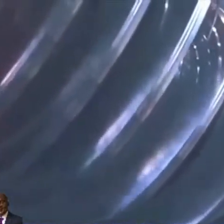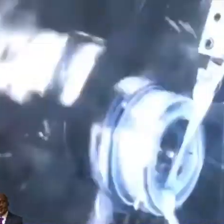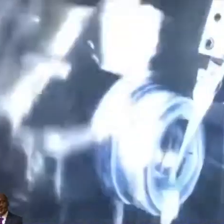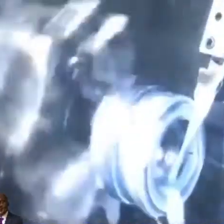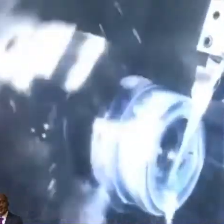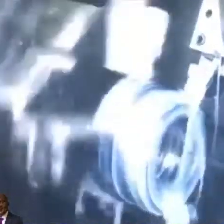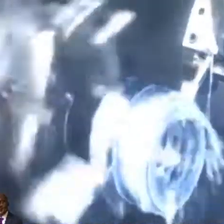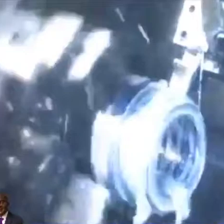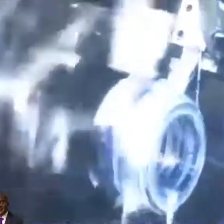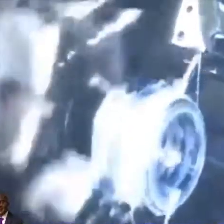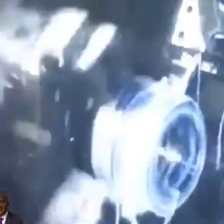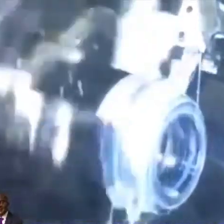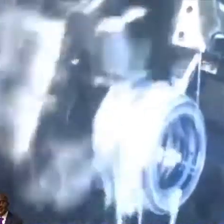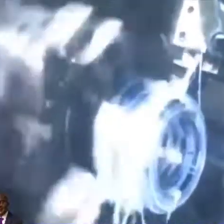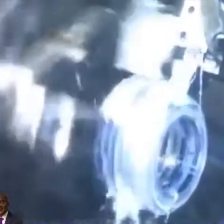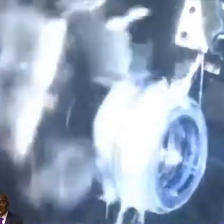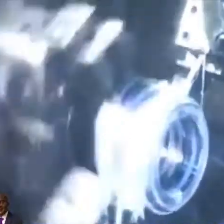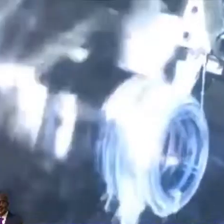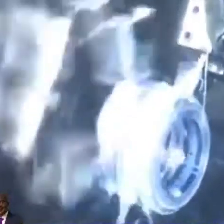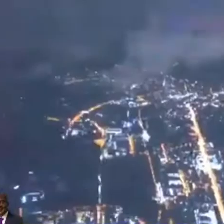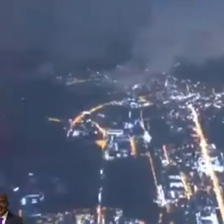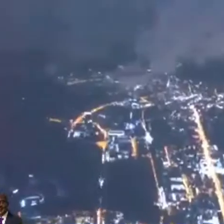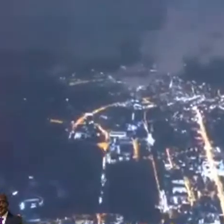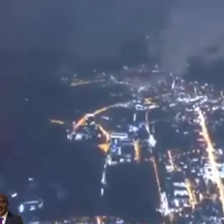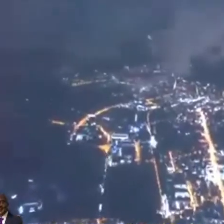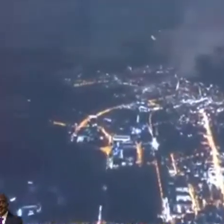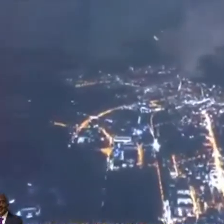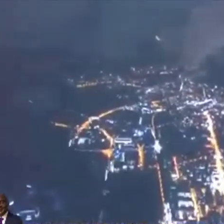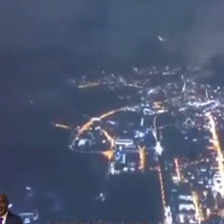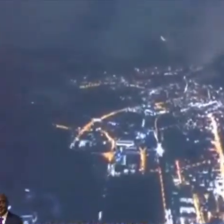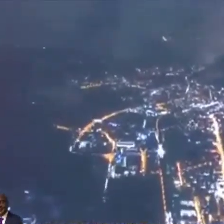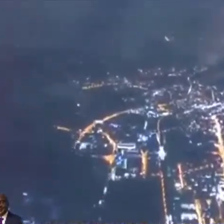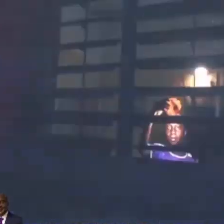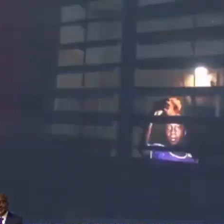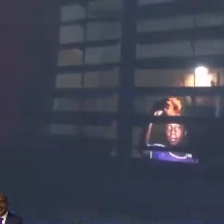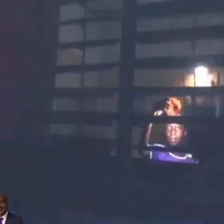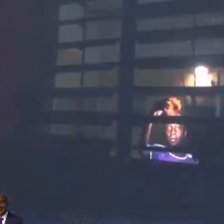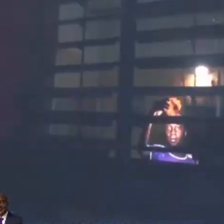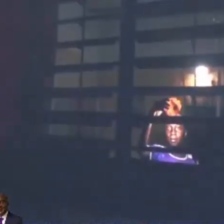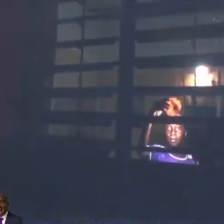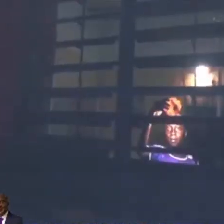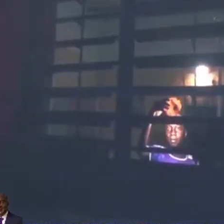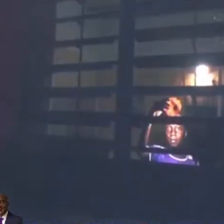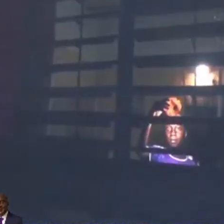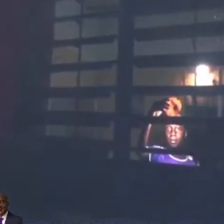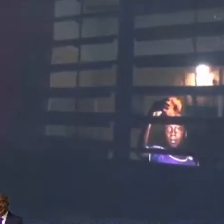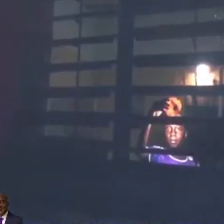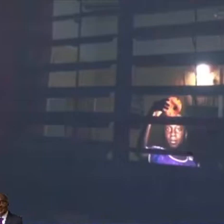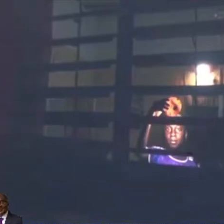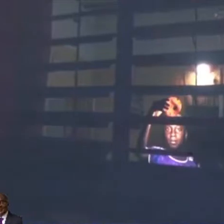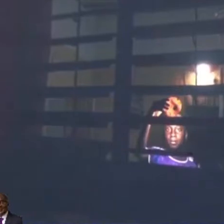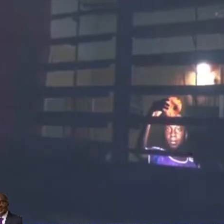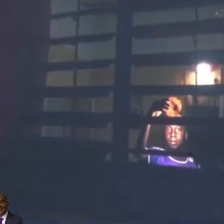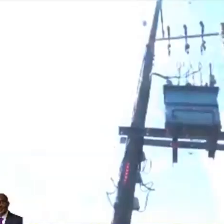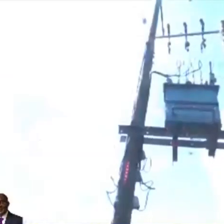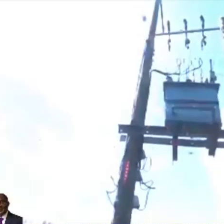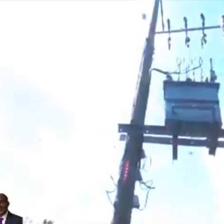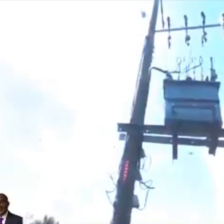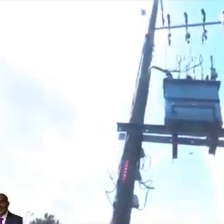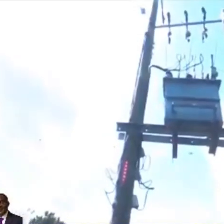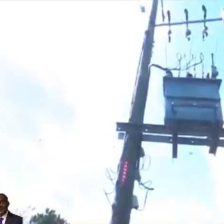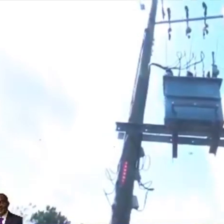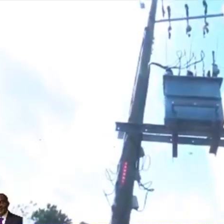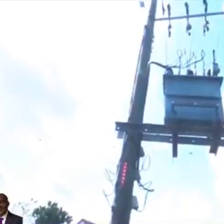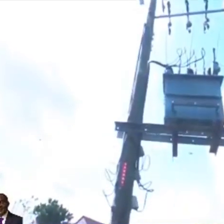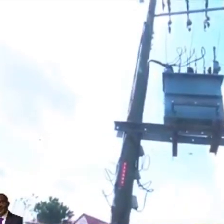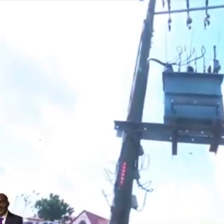Electricity, the soul of machines, the spirit of a city, and the wonder of the village. Indeed, the need for